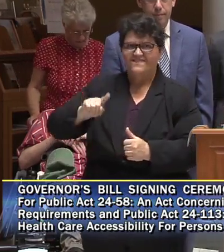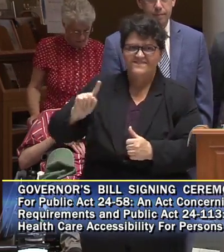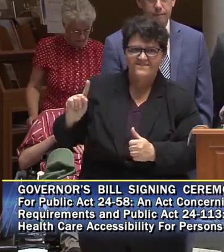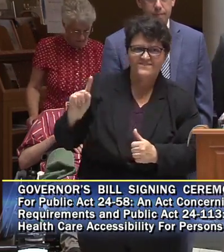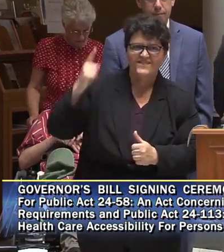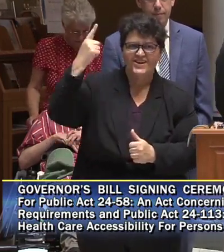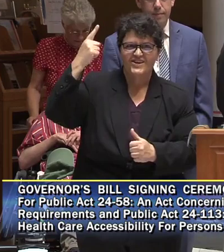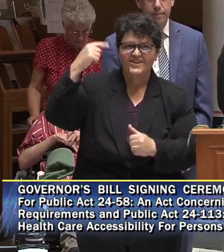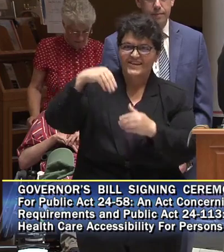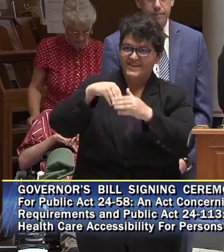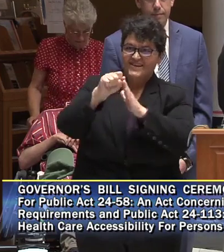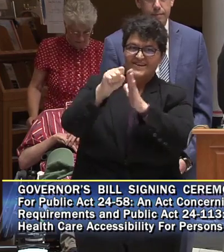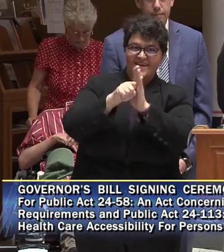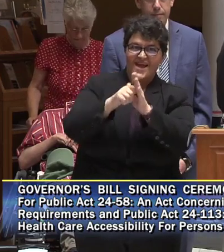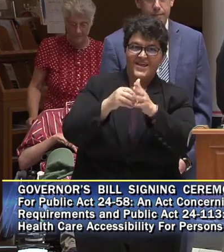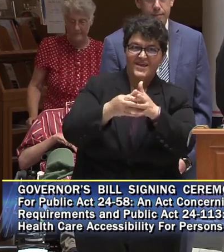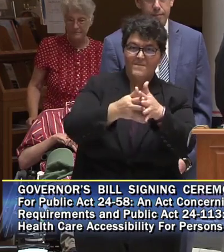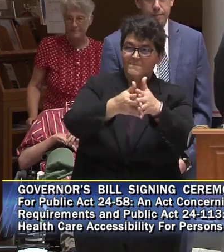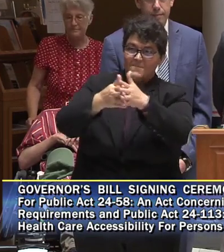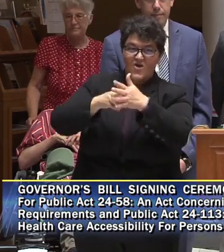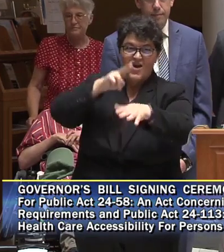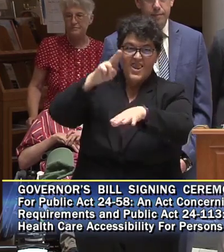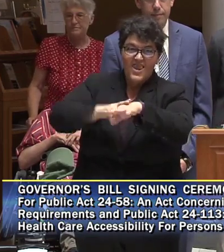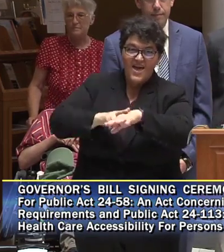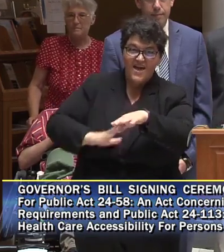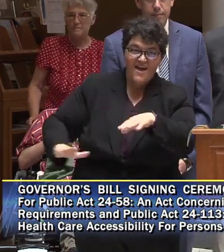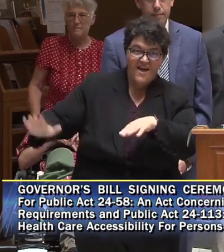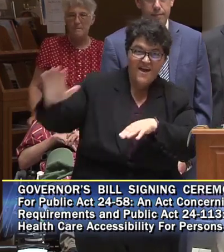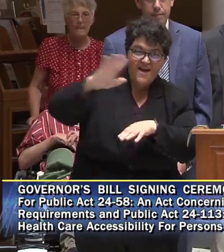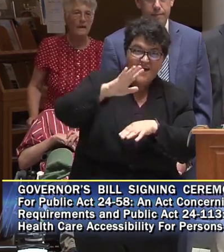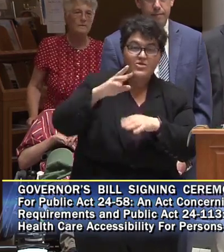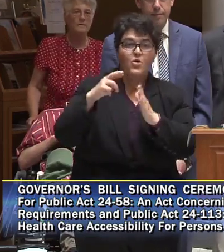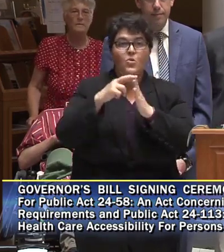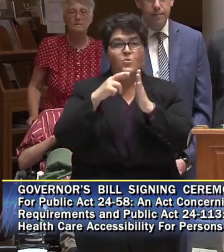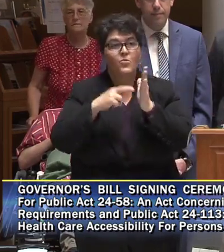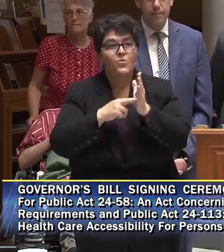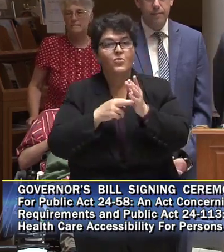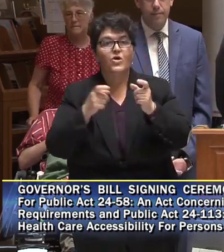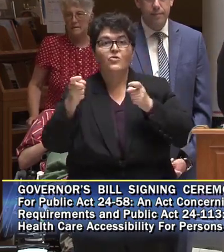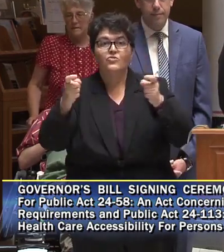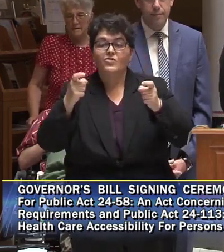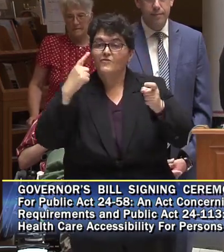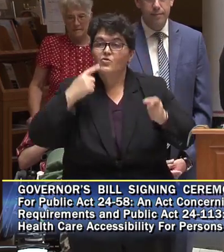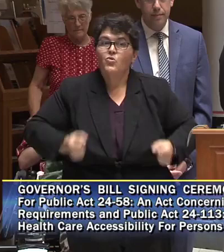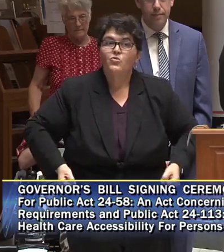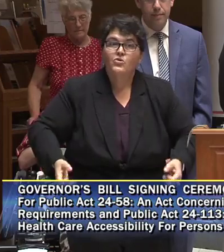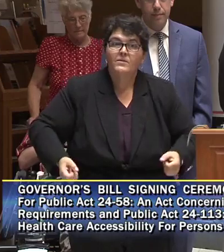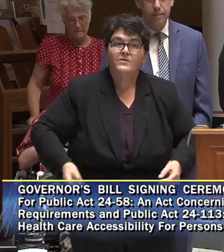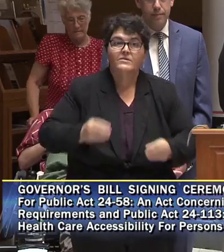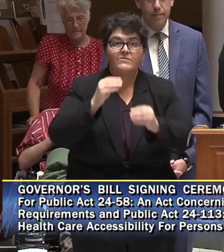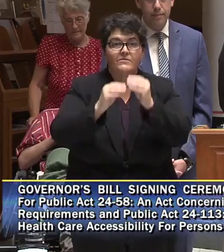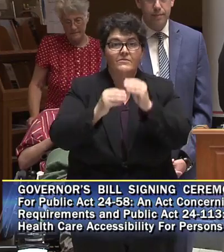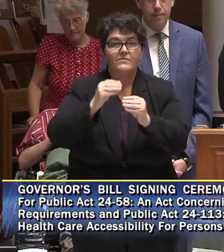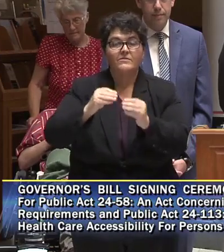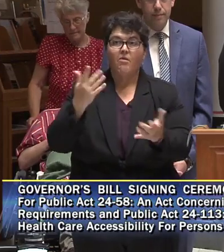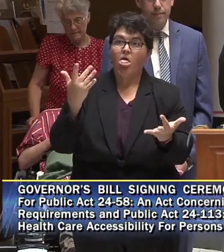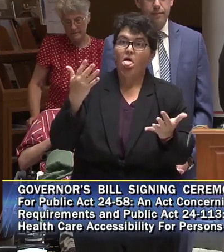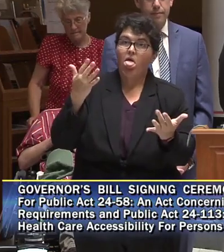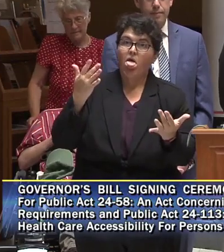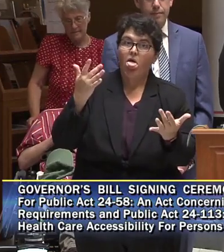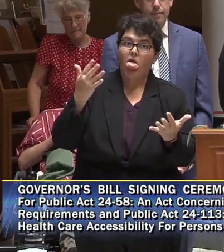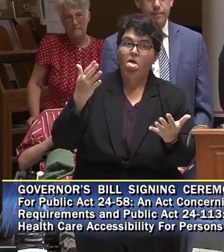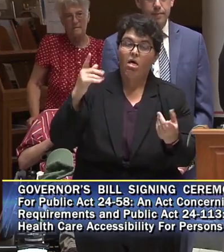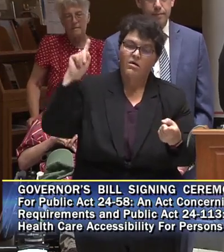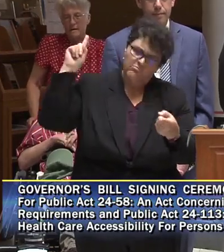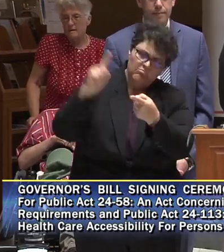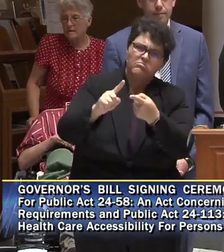state in the nation to regulate wheelchair repairs, reducing existing long wait times. It